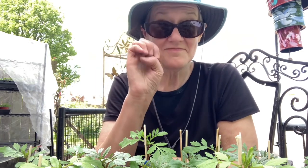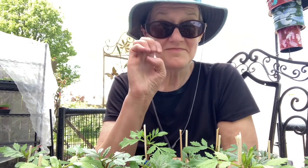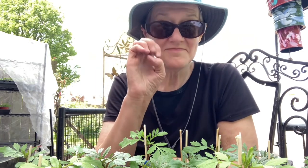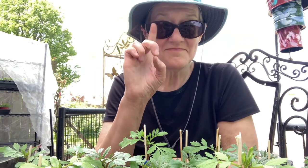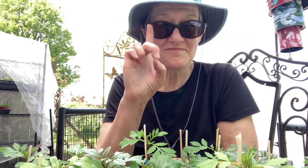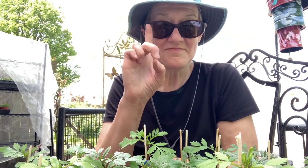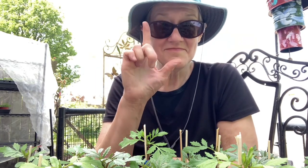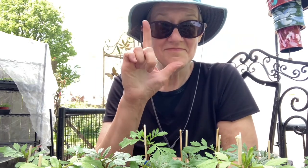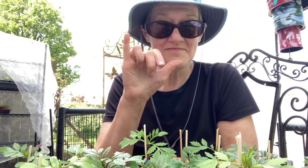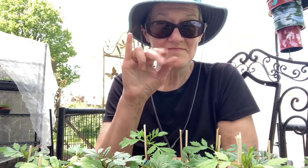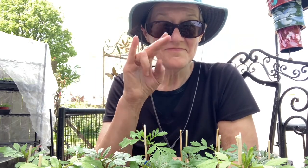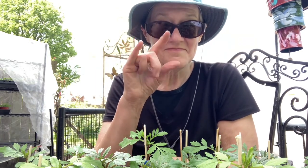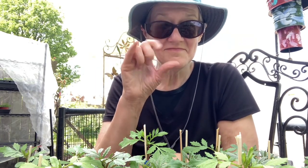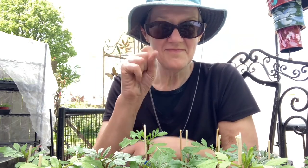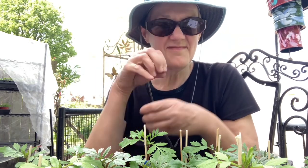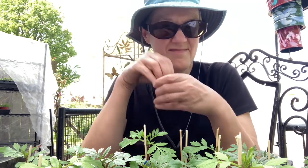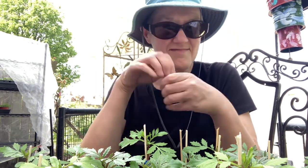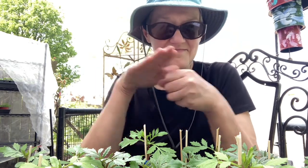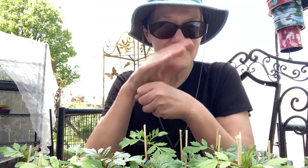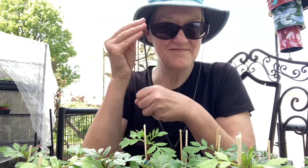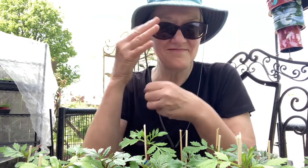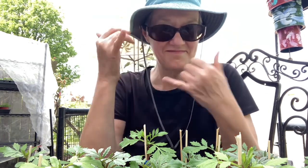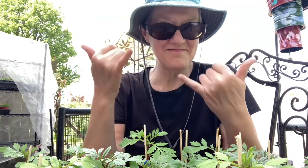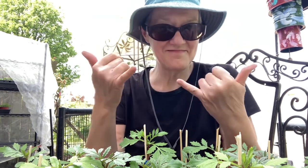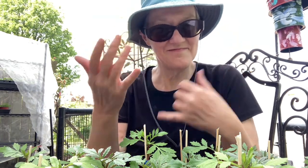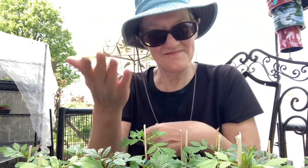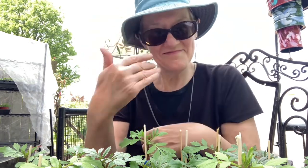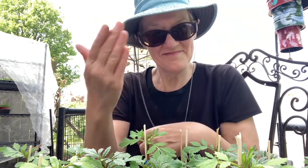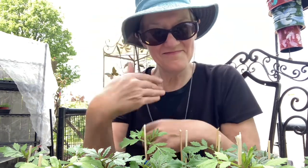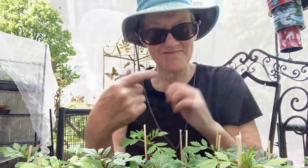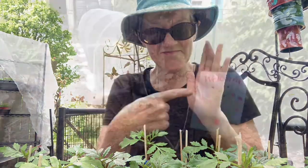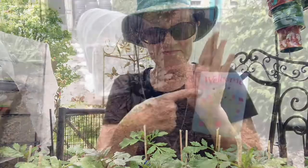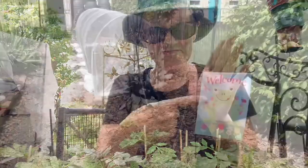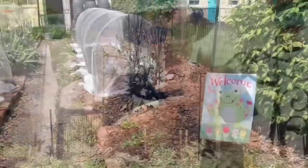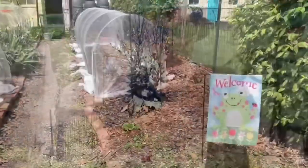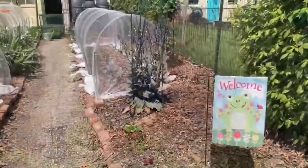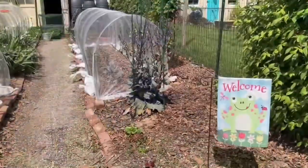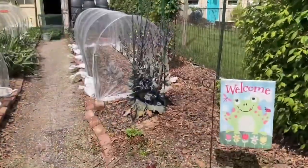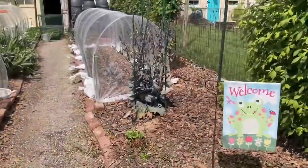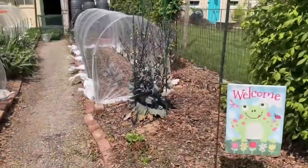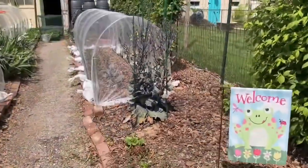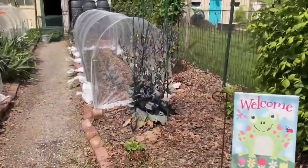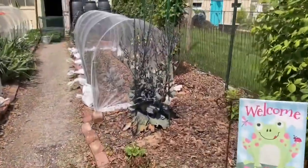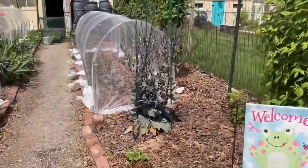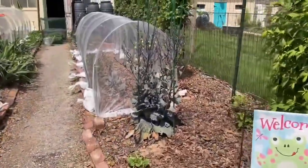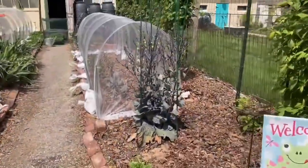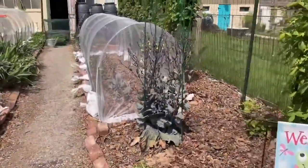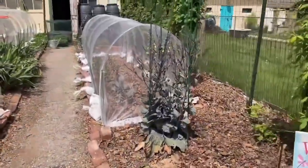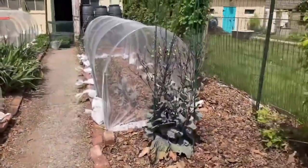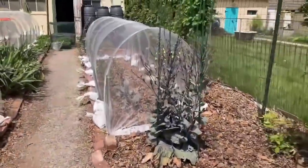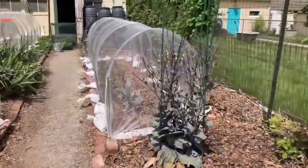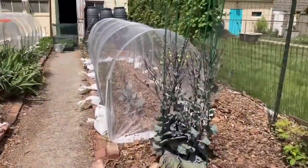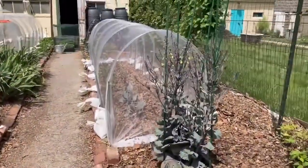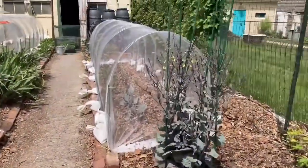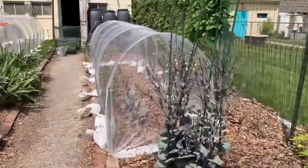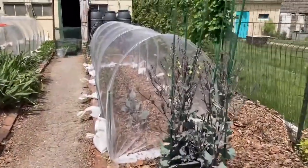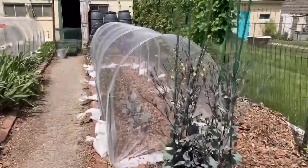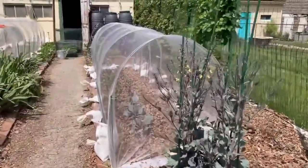other sunflower seedlings and zinnias and tomatoes, they're already in the